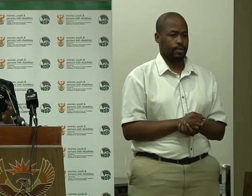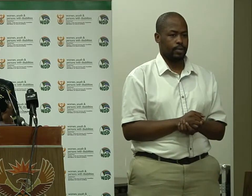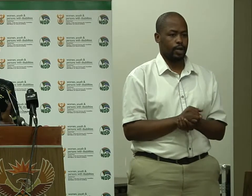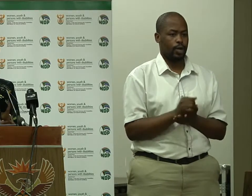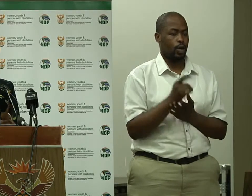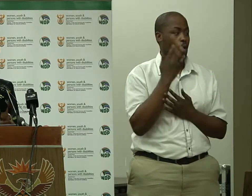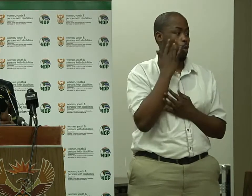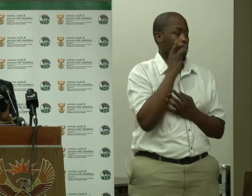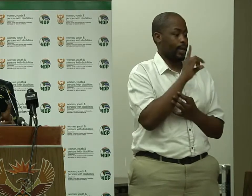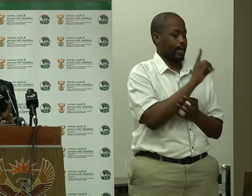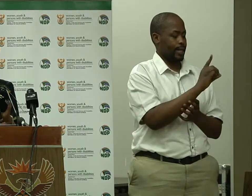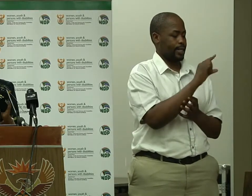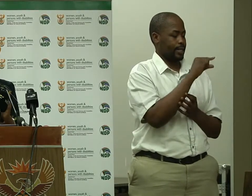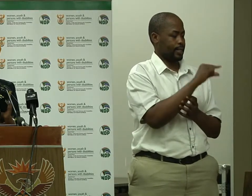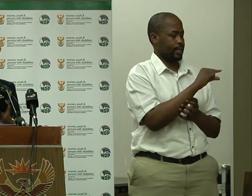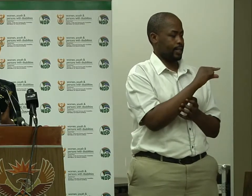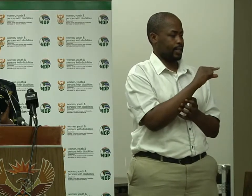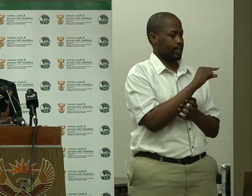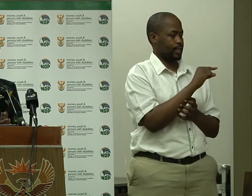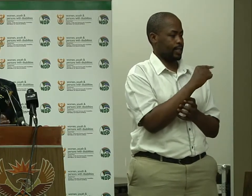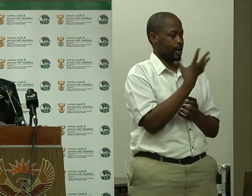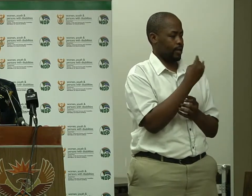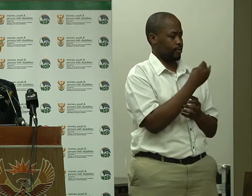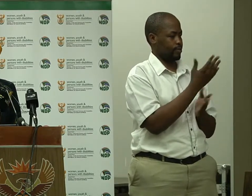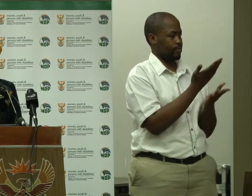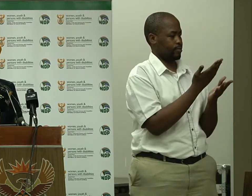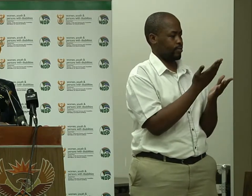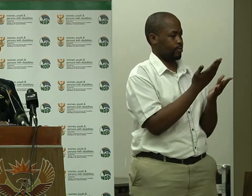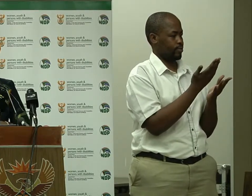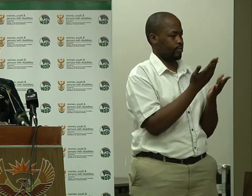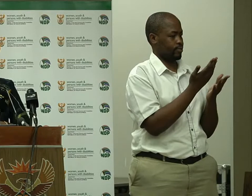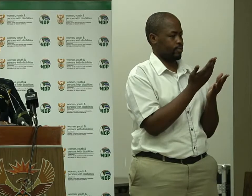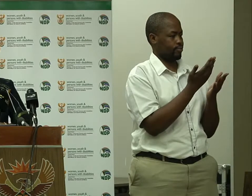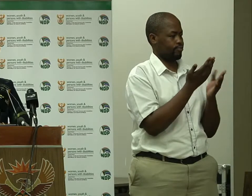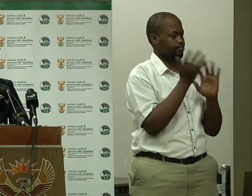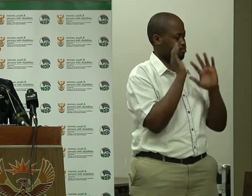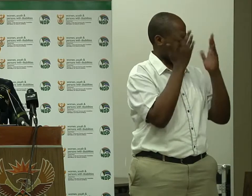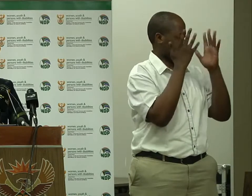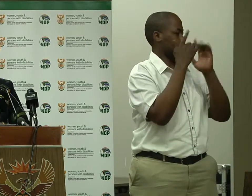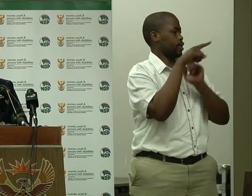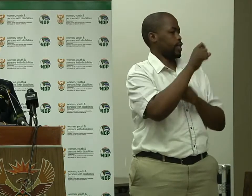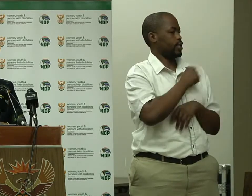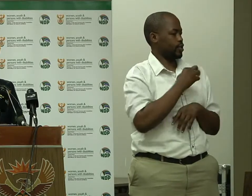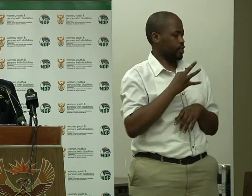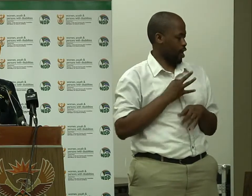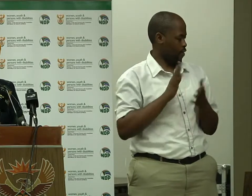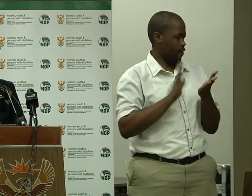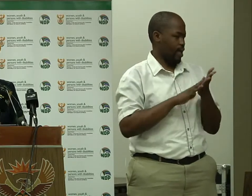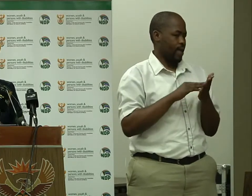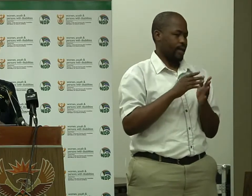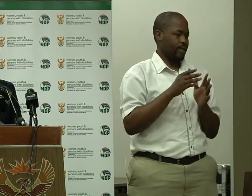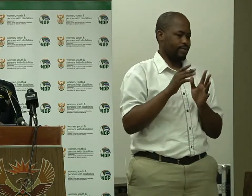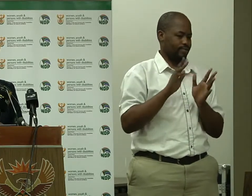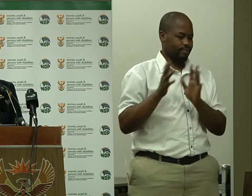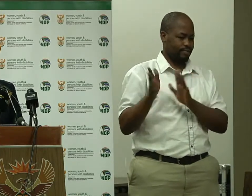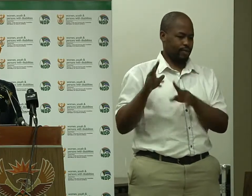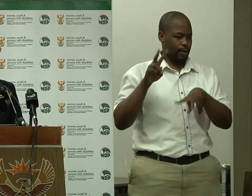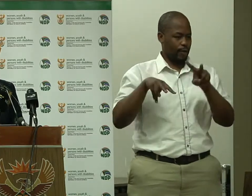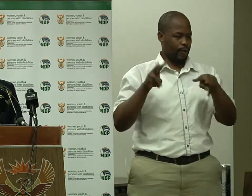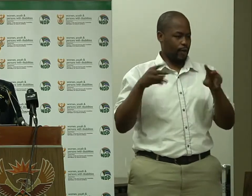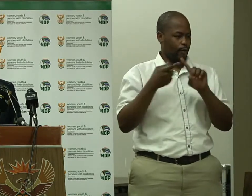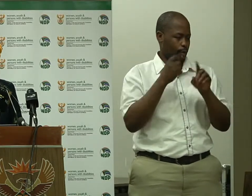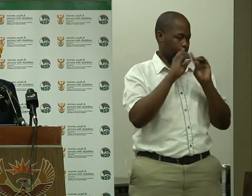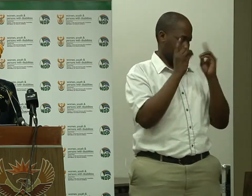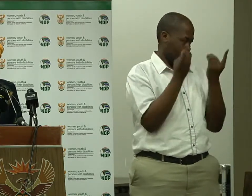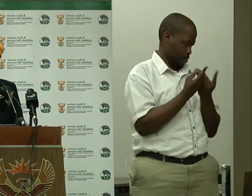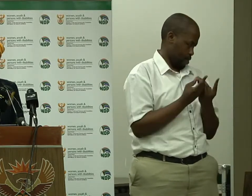The Director General has already acknowledged the ministerial staff and the officials from the